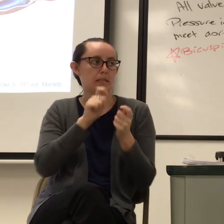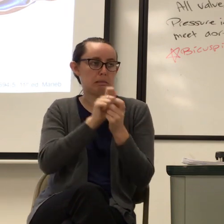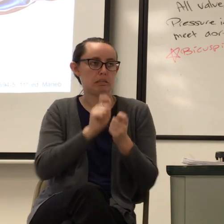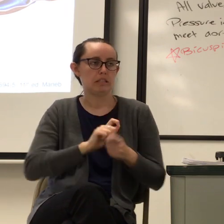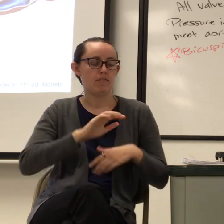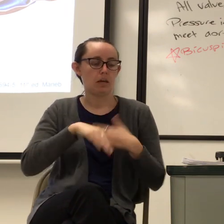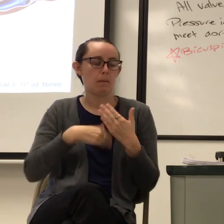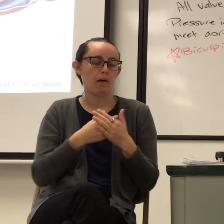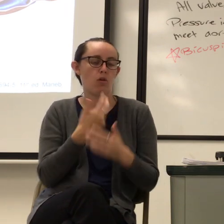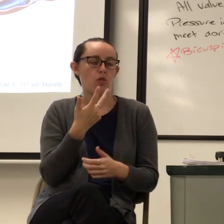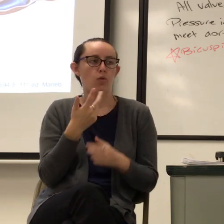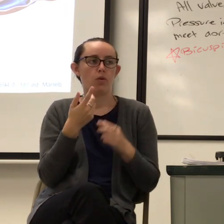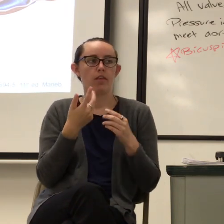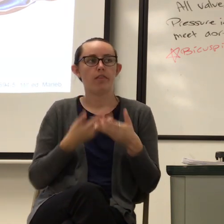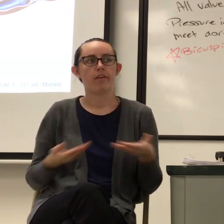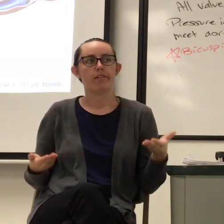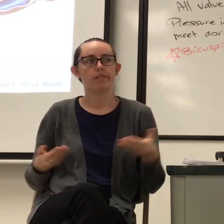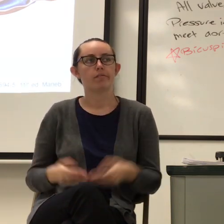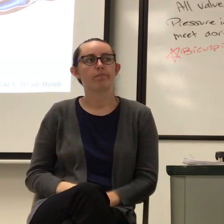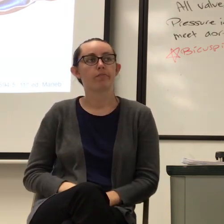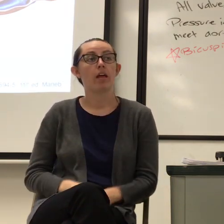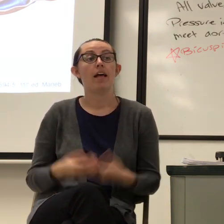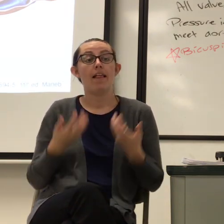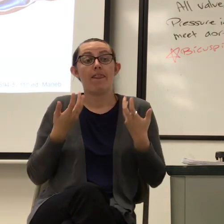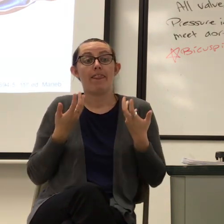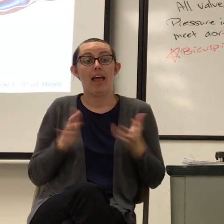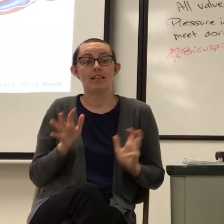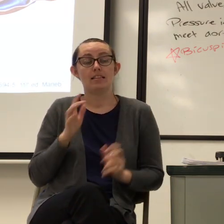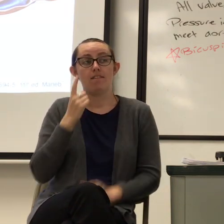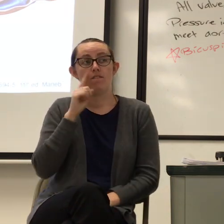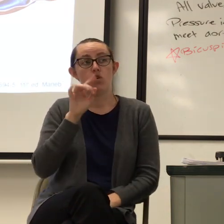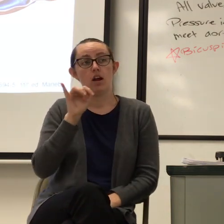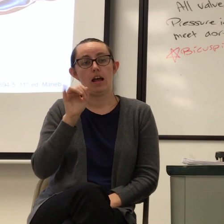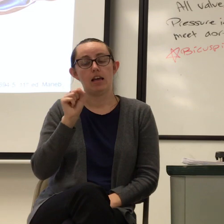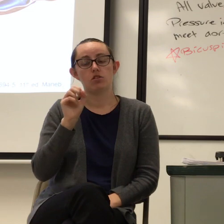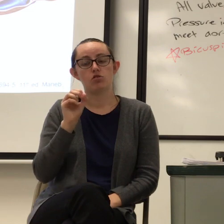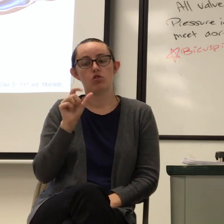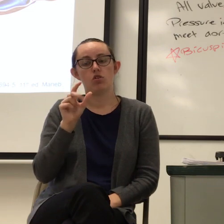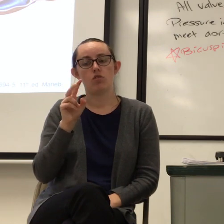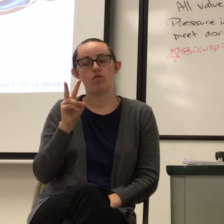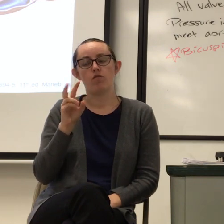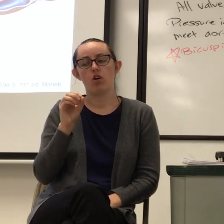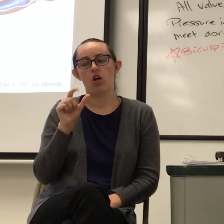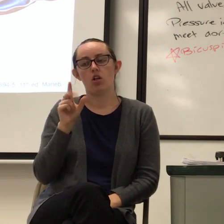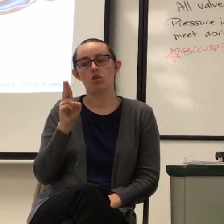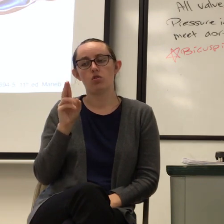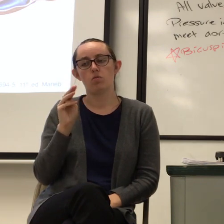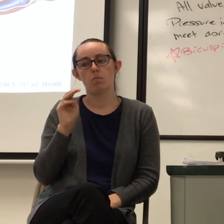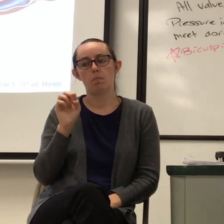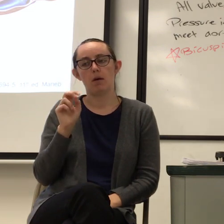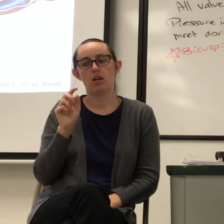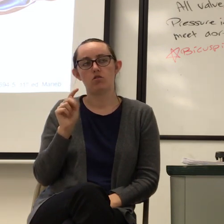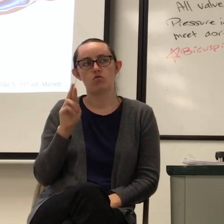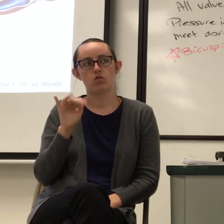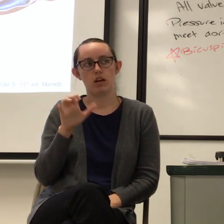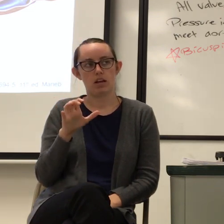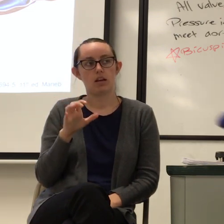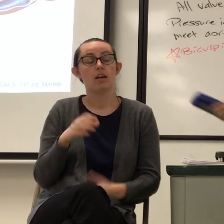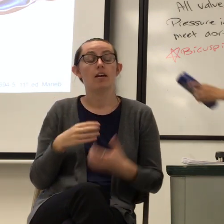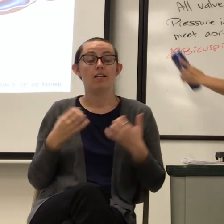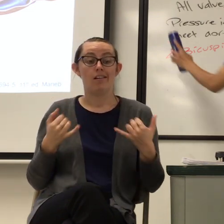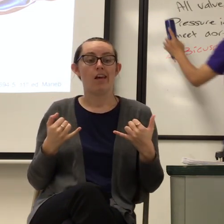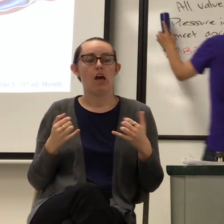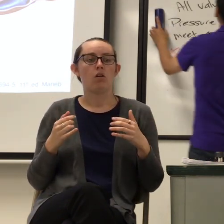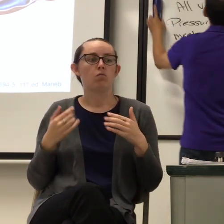it for isovolumetric. Now this is kind of the job of the heart here. It's called outflow or ejection.